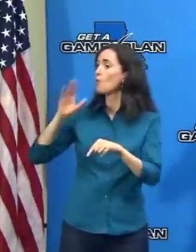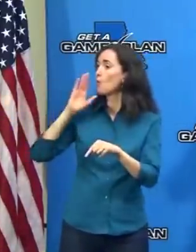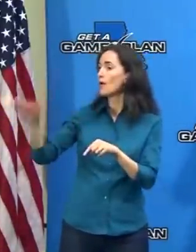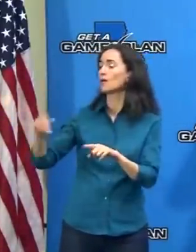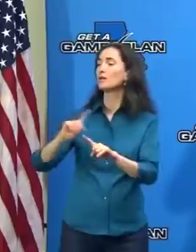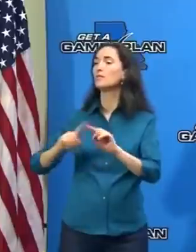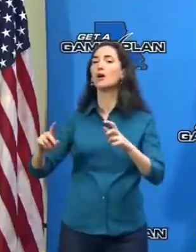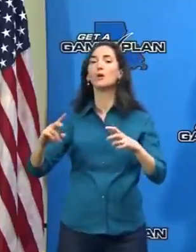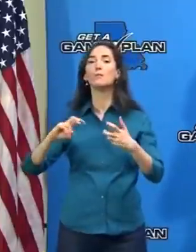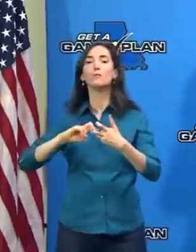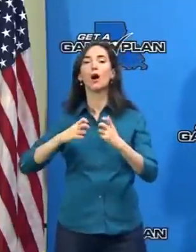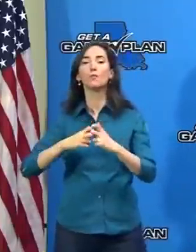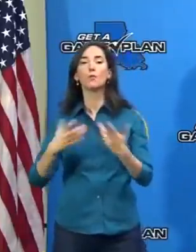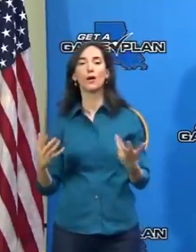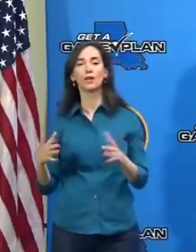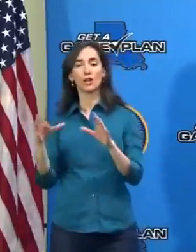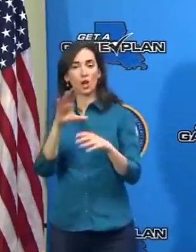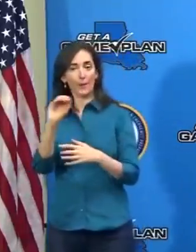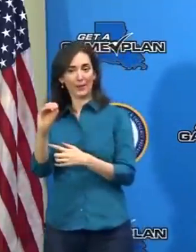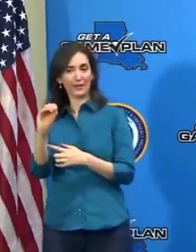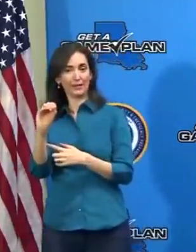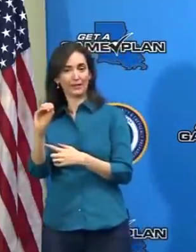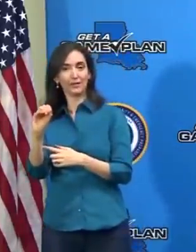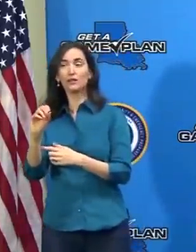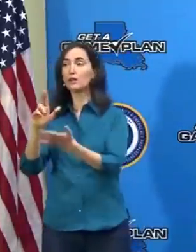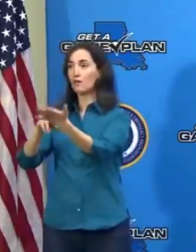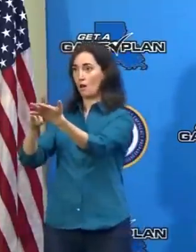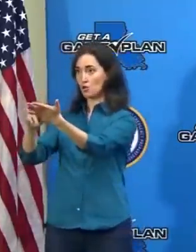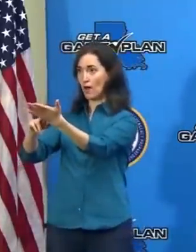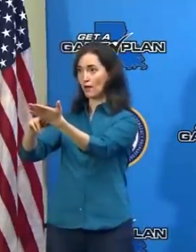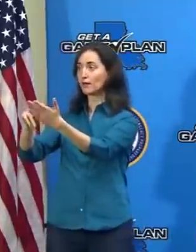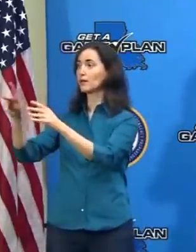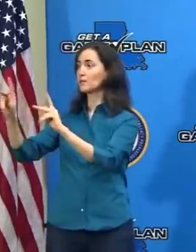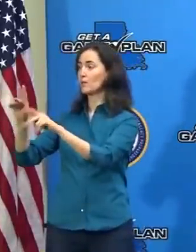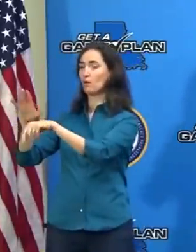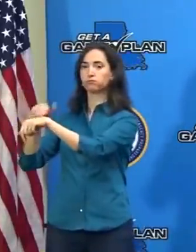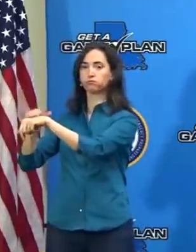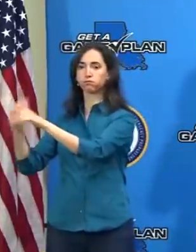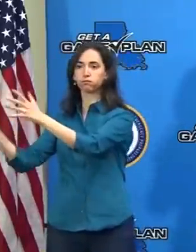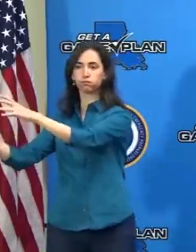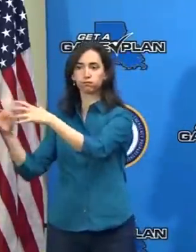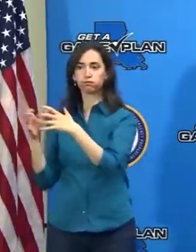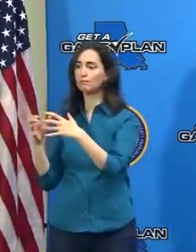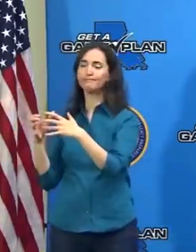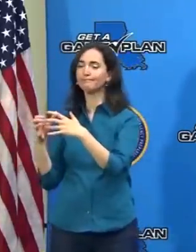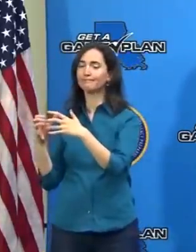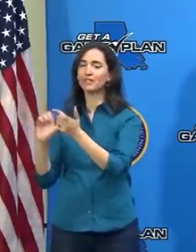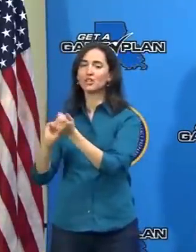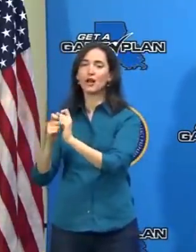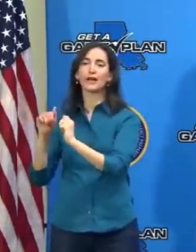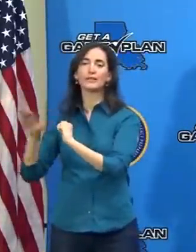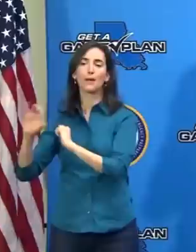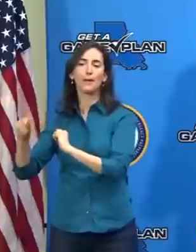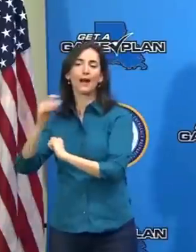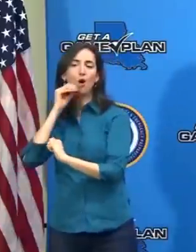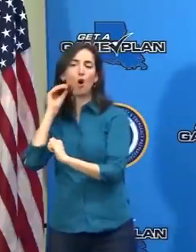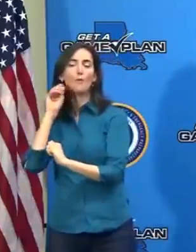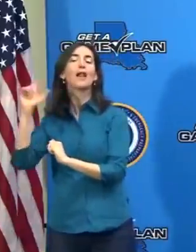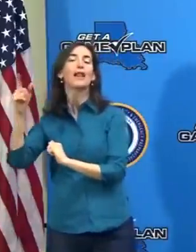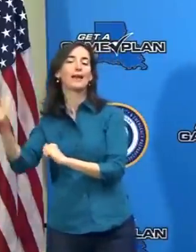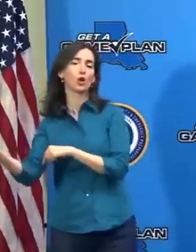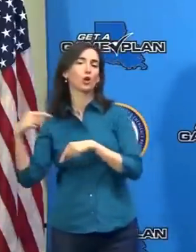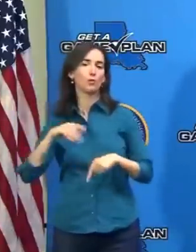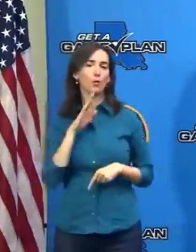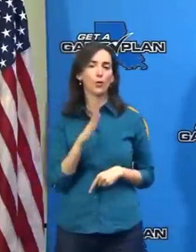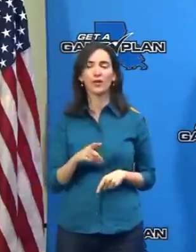happened is the vendor actually had to turn around and send them home, and they're going to come down a little bit later. again, that just adds